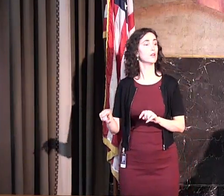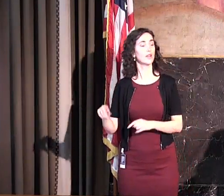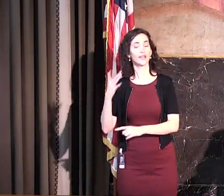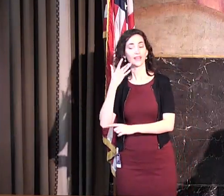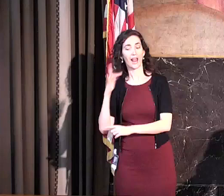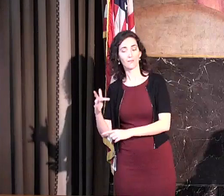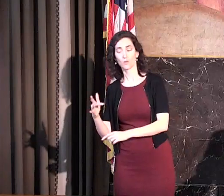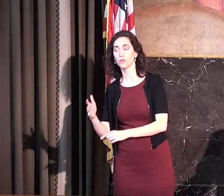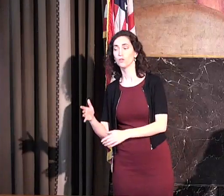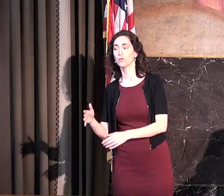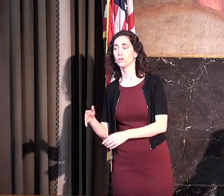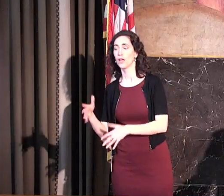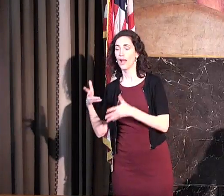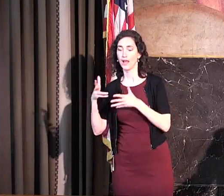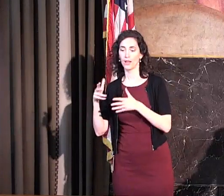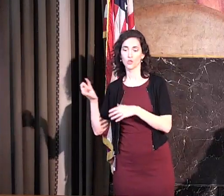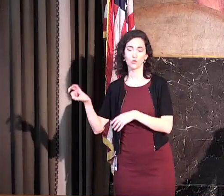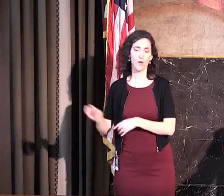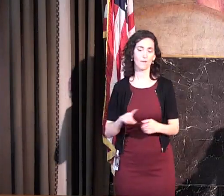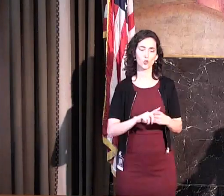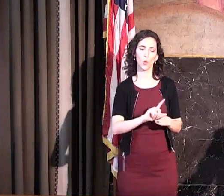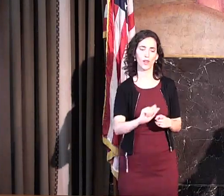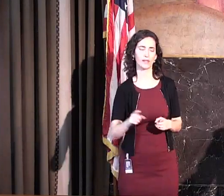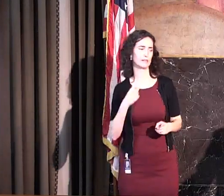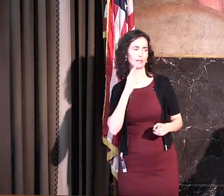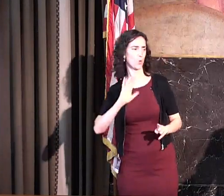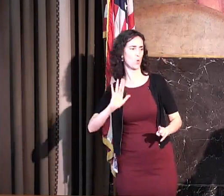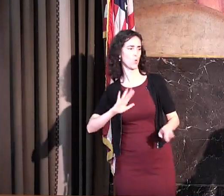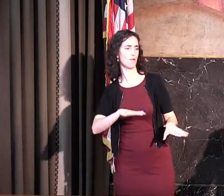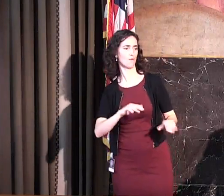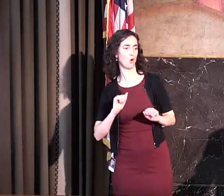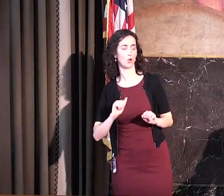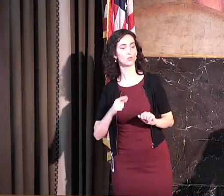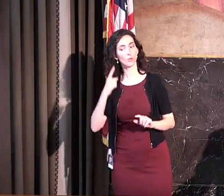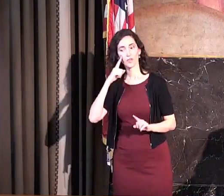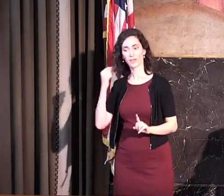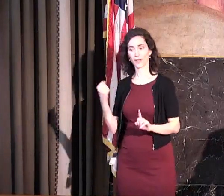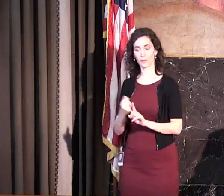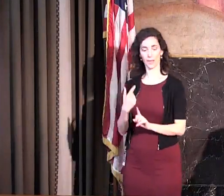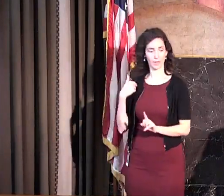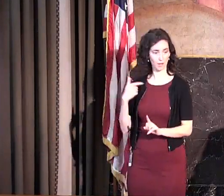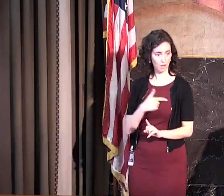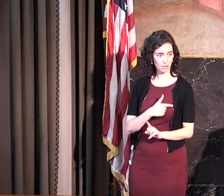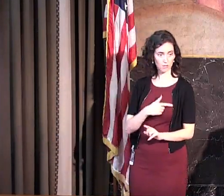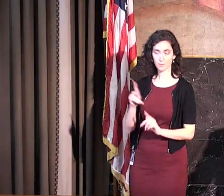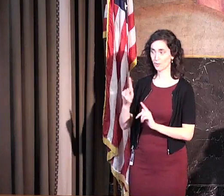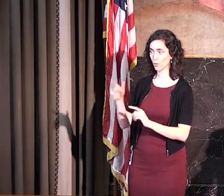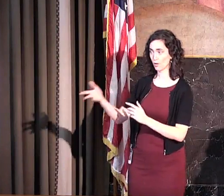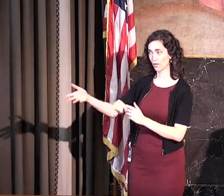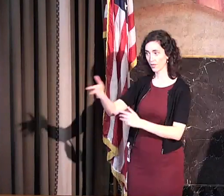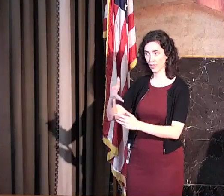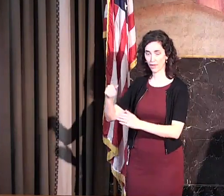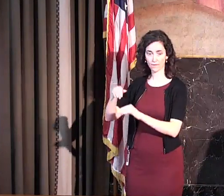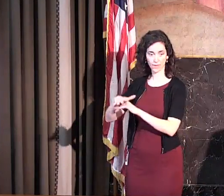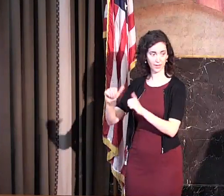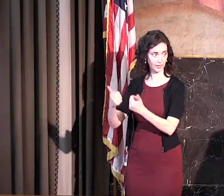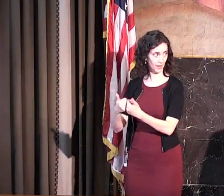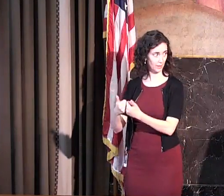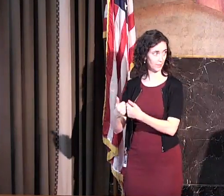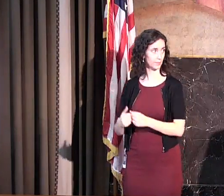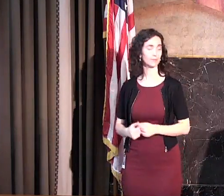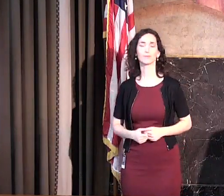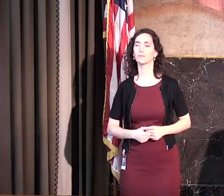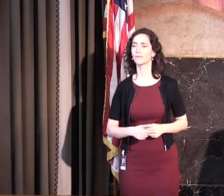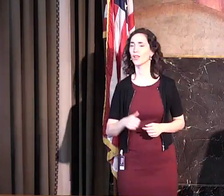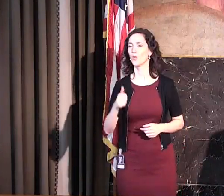Louisiana. I know it's early, but do you think this may have an impact? Have you been in contact with the folks out there? I think you sort of answered the